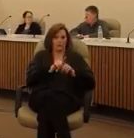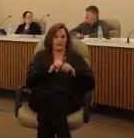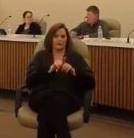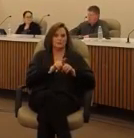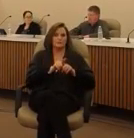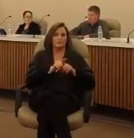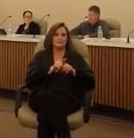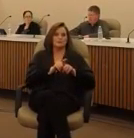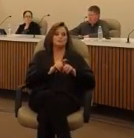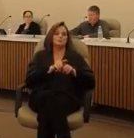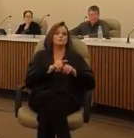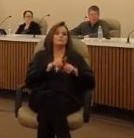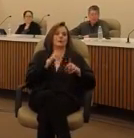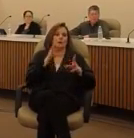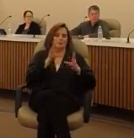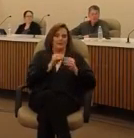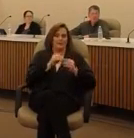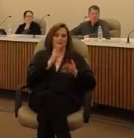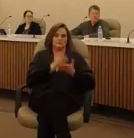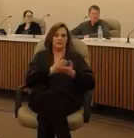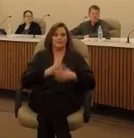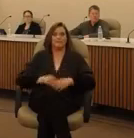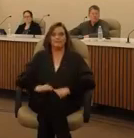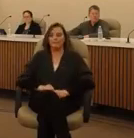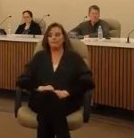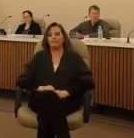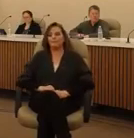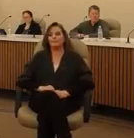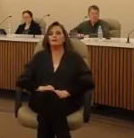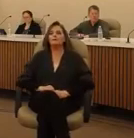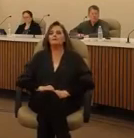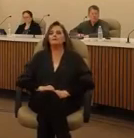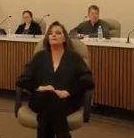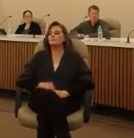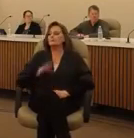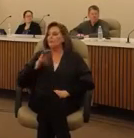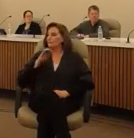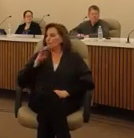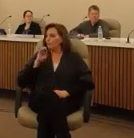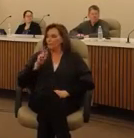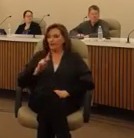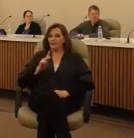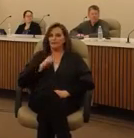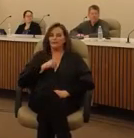Hearing no objections, meeting adjourned. Could you please, Becky, hit end,